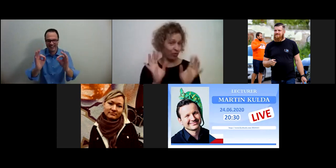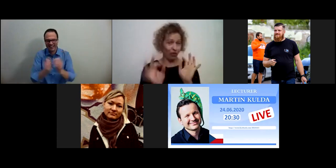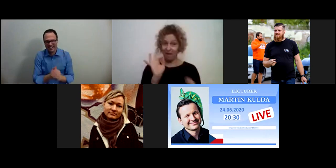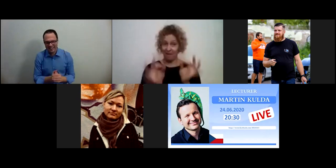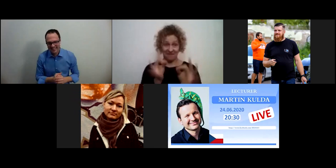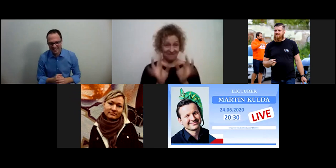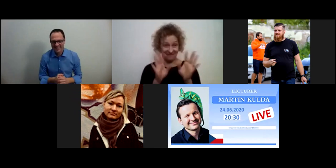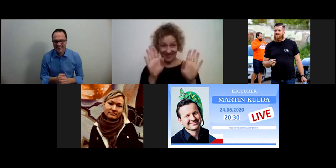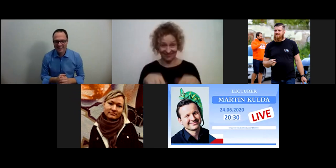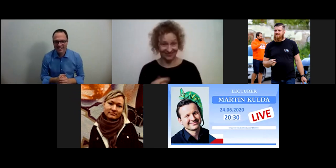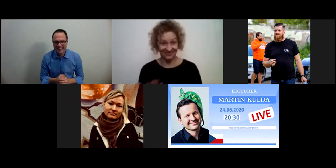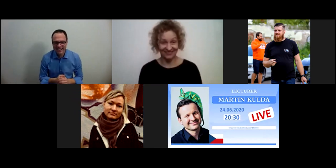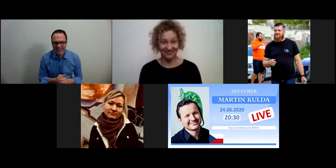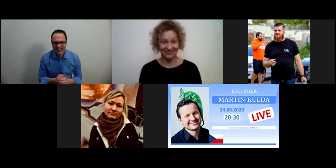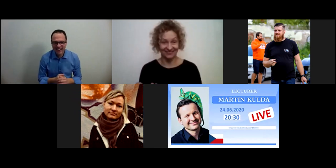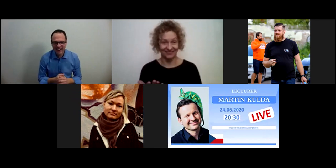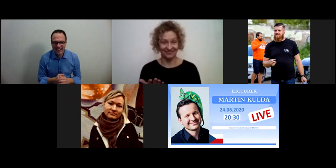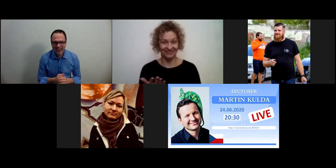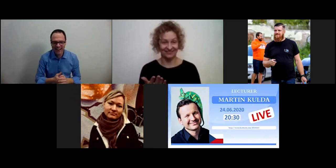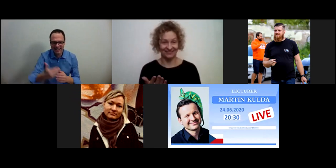We have some technical issues,